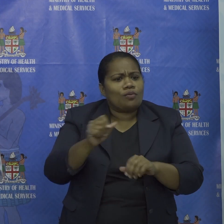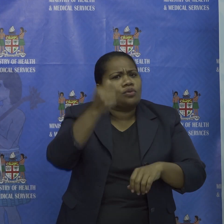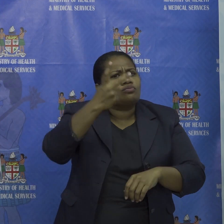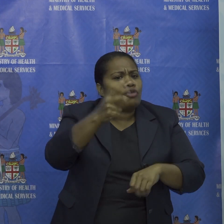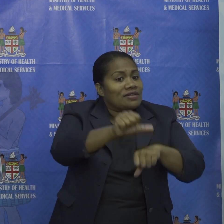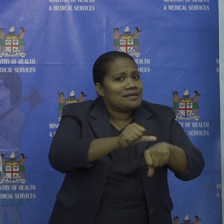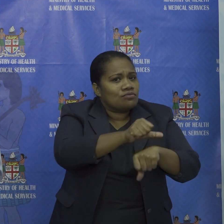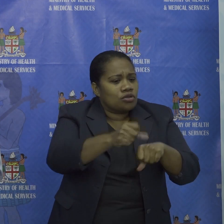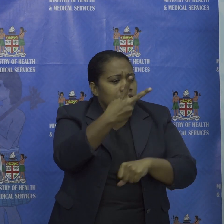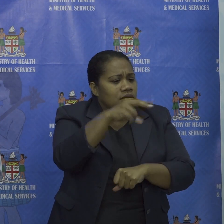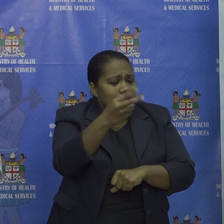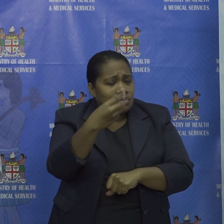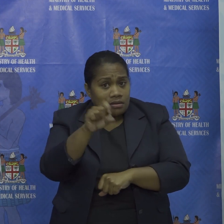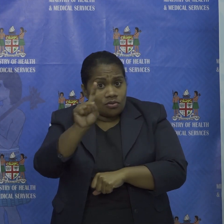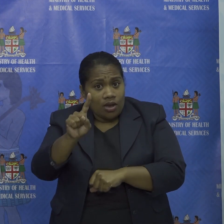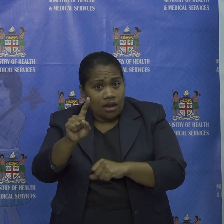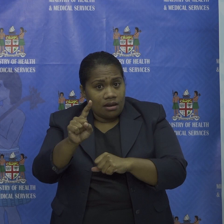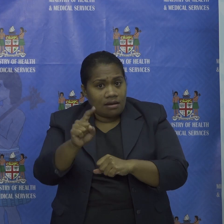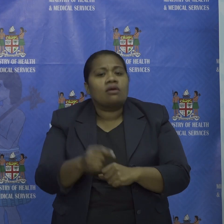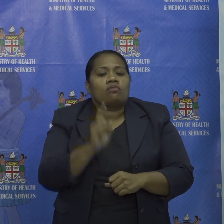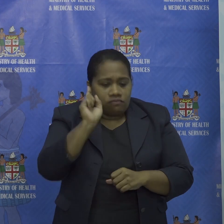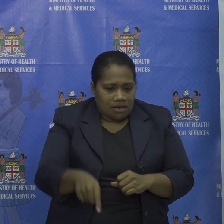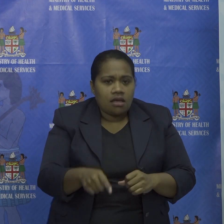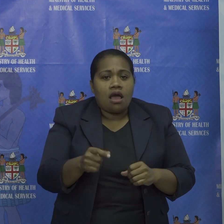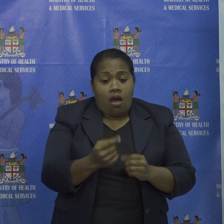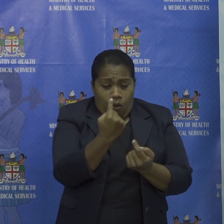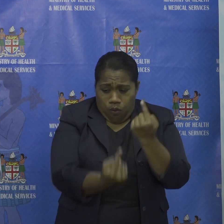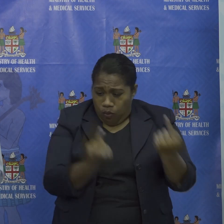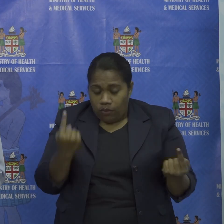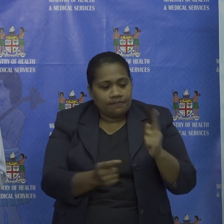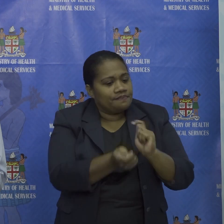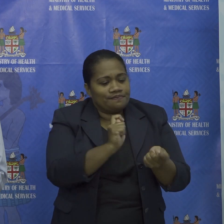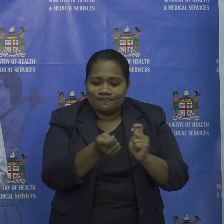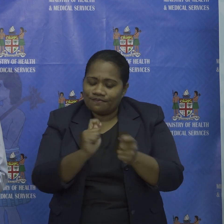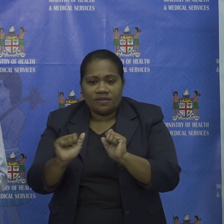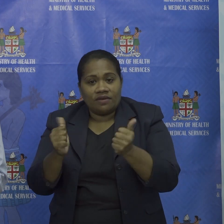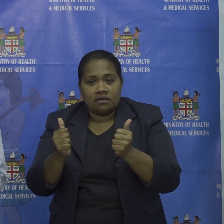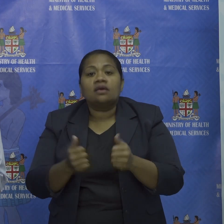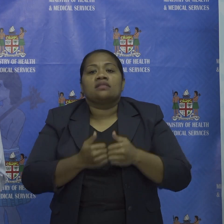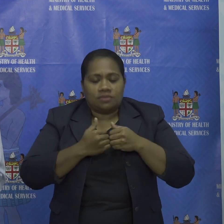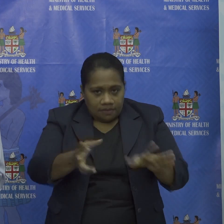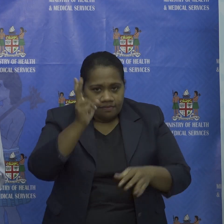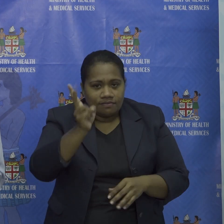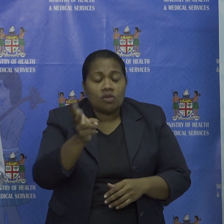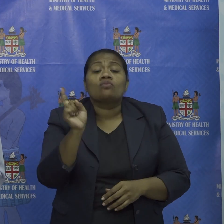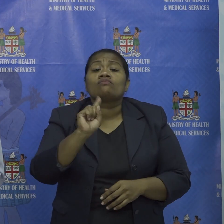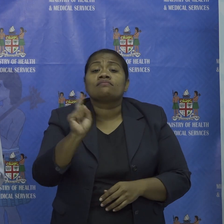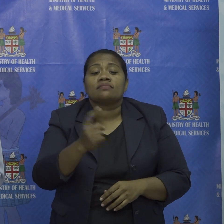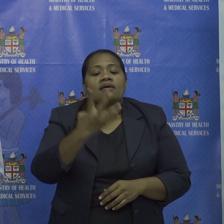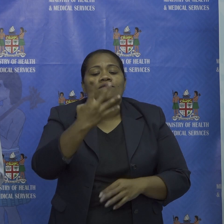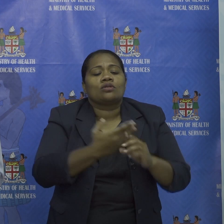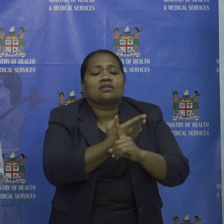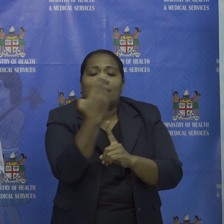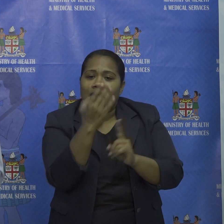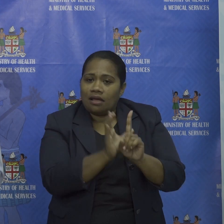and onwards. These individuals are being tested and will restart their 14-day quarantine. One of